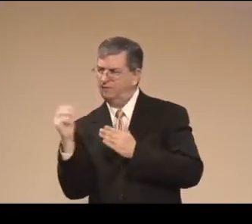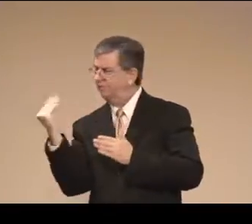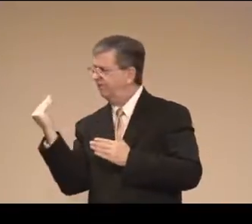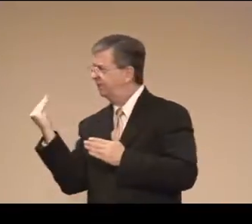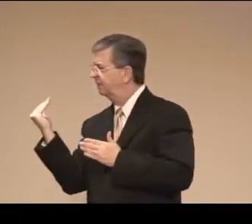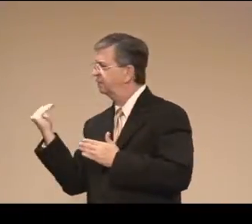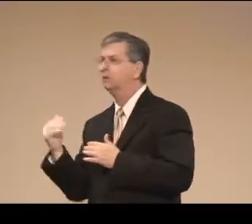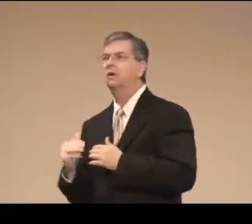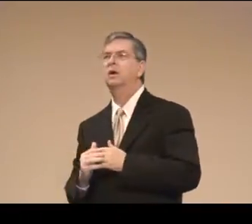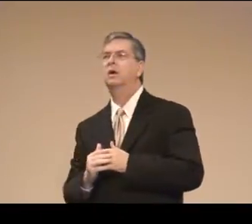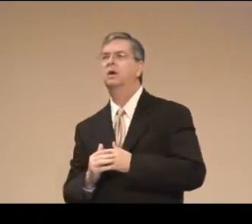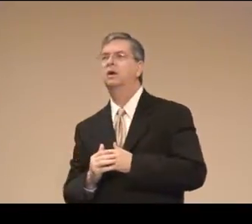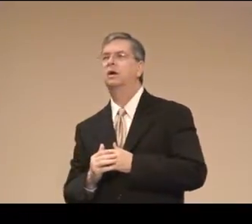Verse 15.